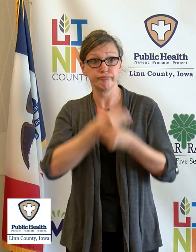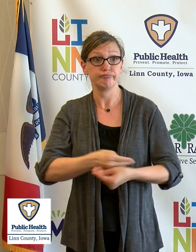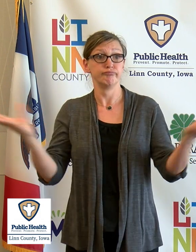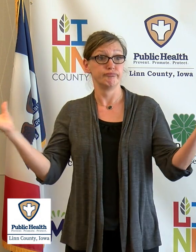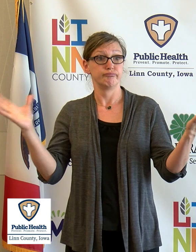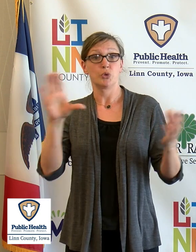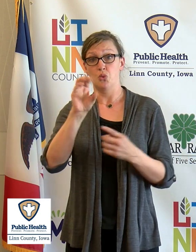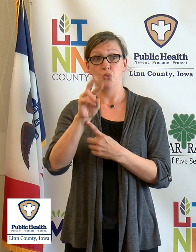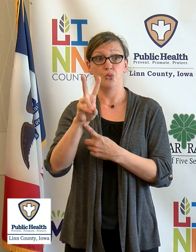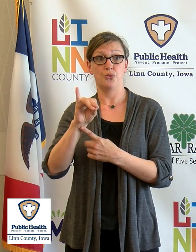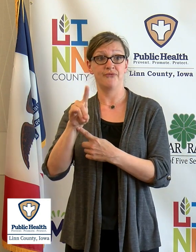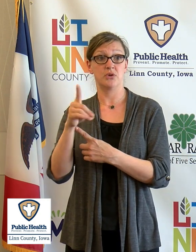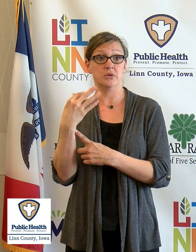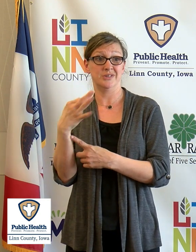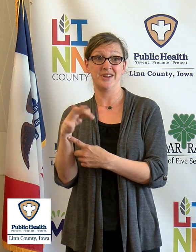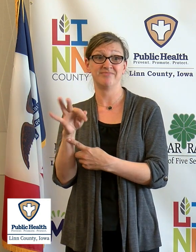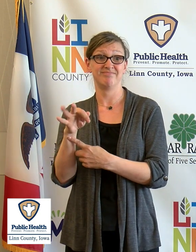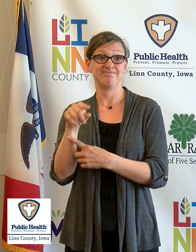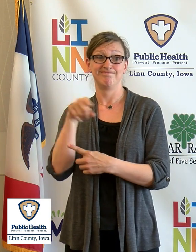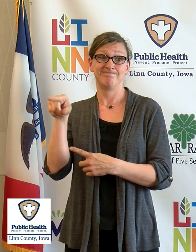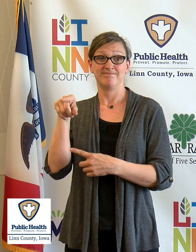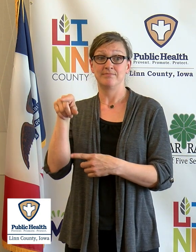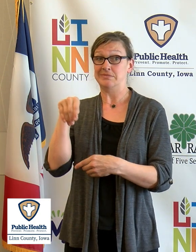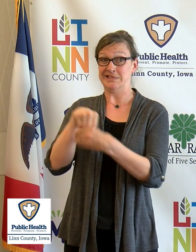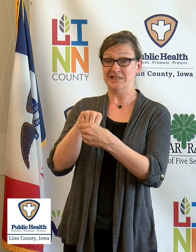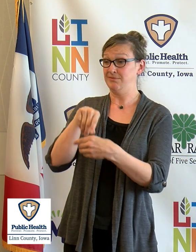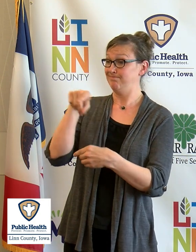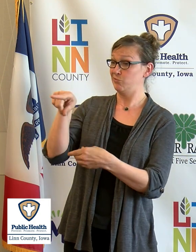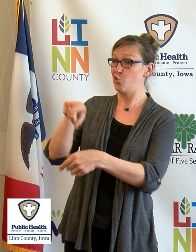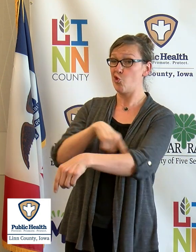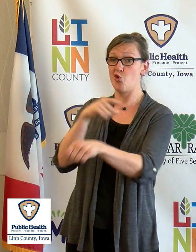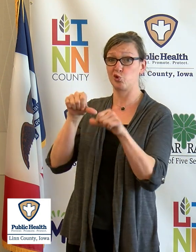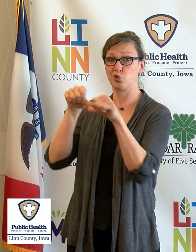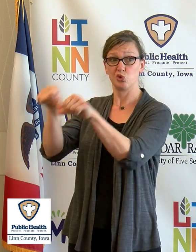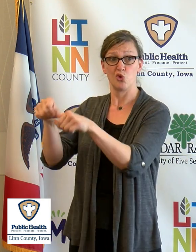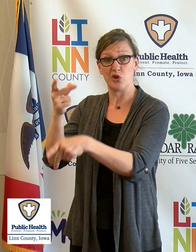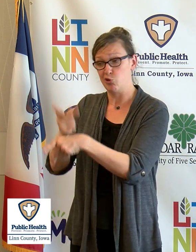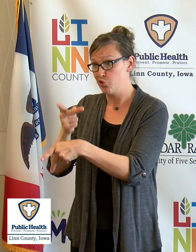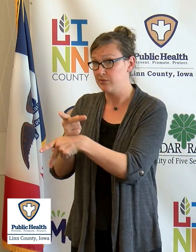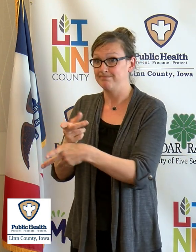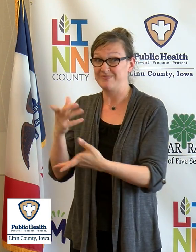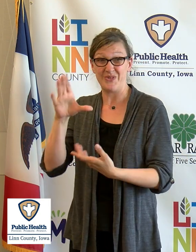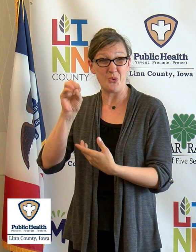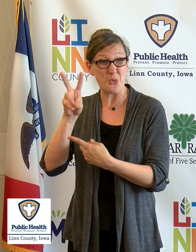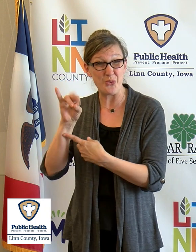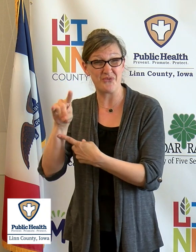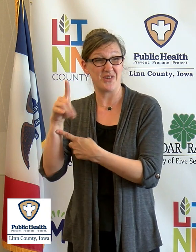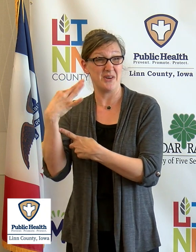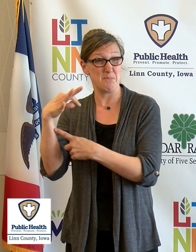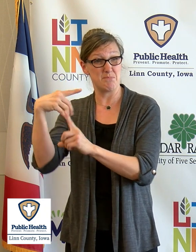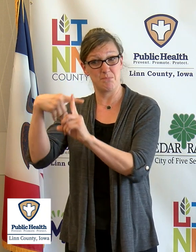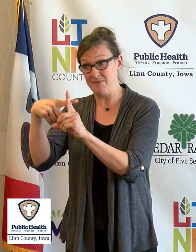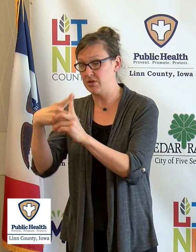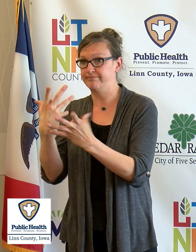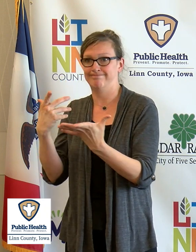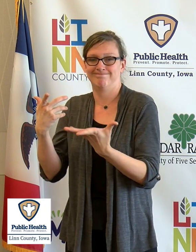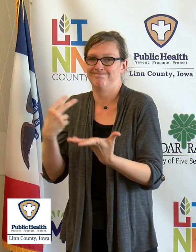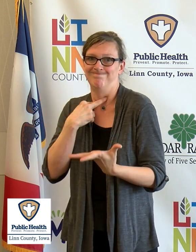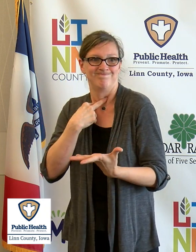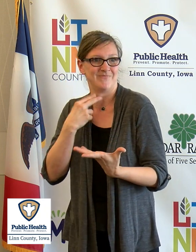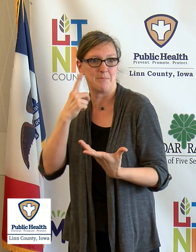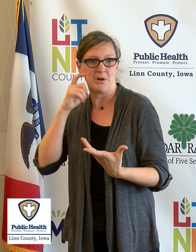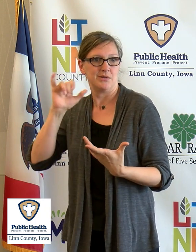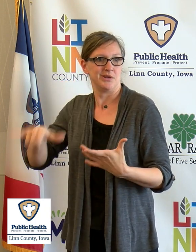with it. So while the priority at this time remains mitigation and slowing the spread,